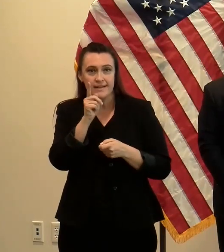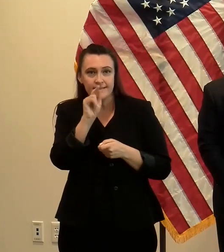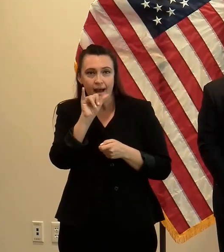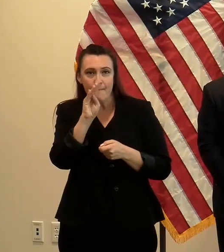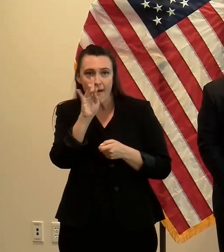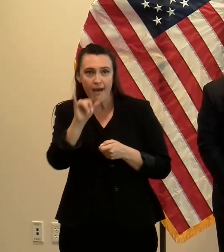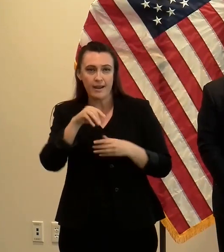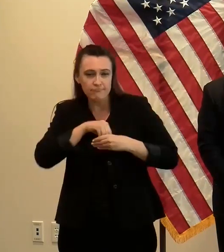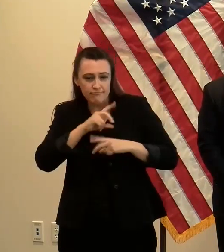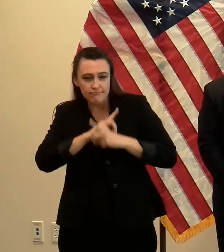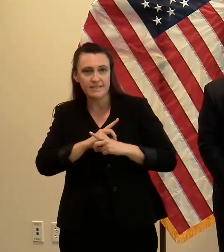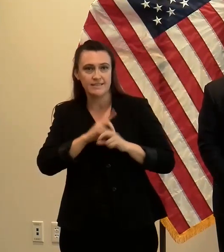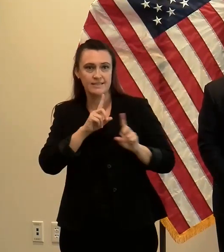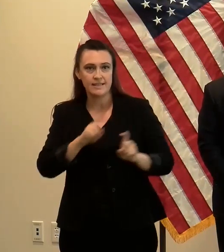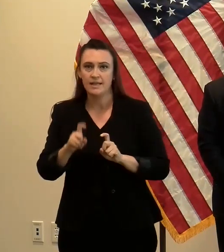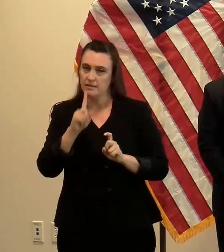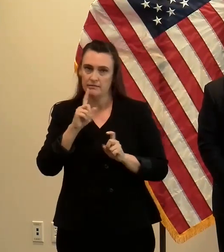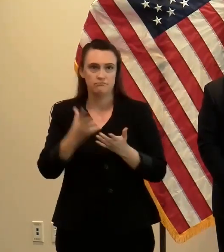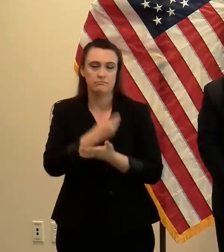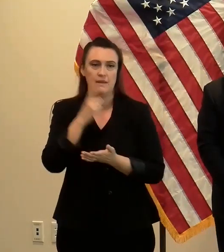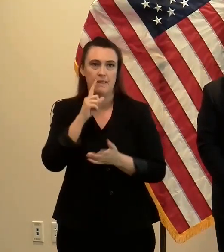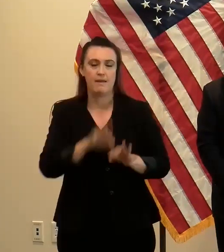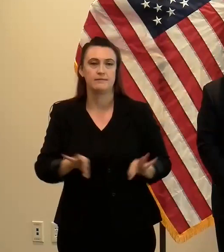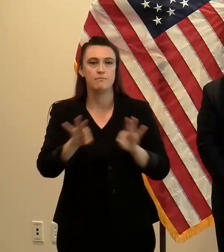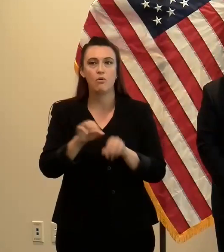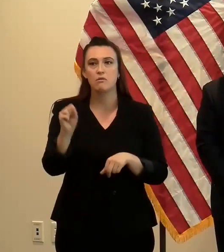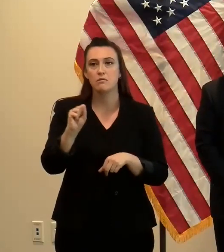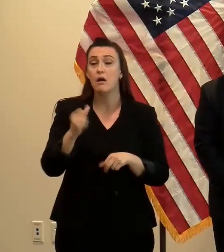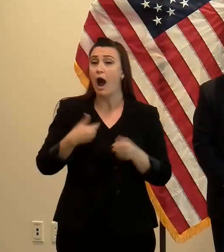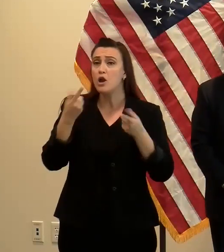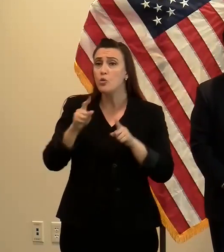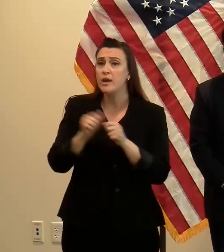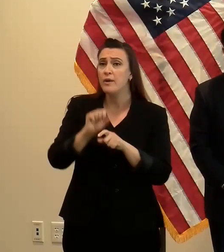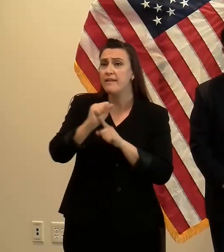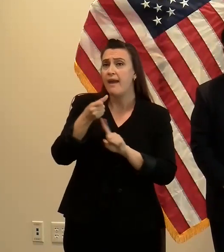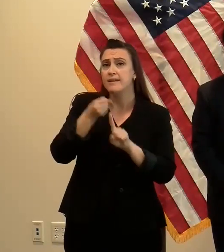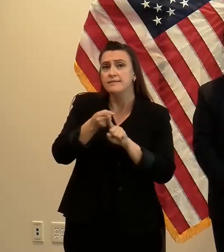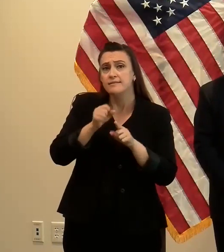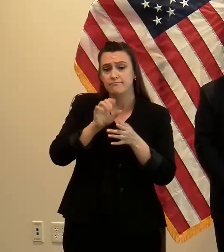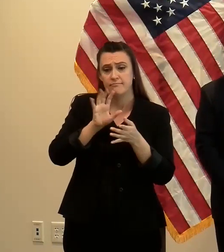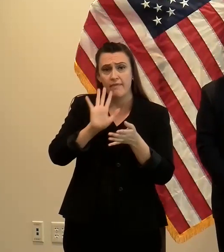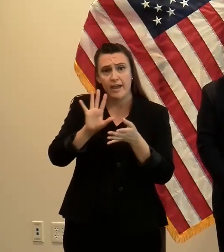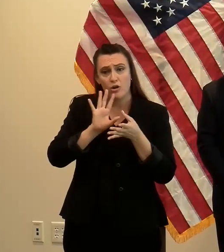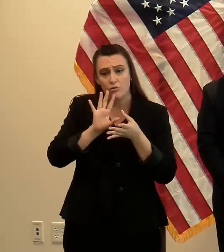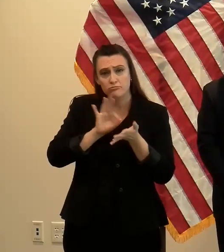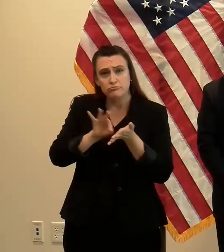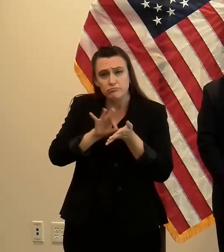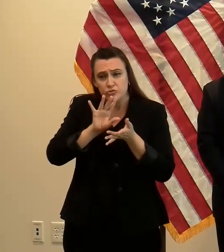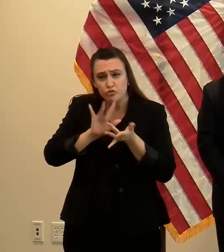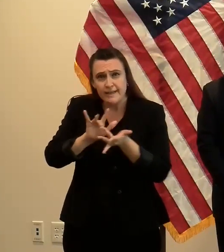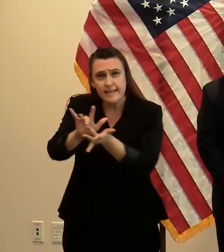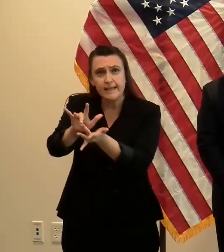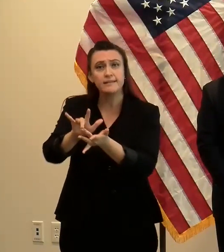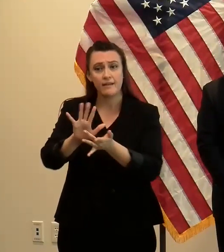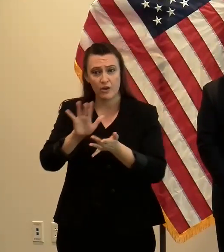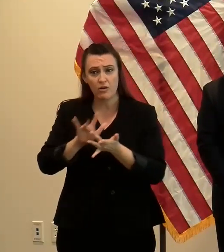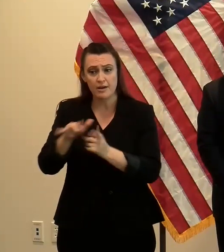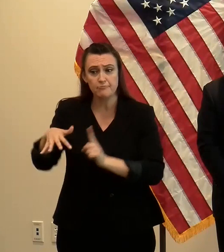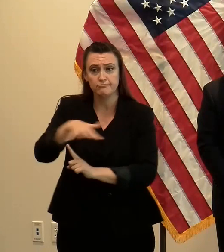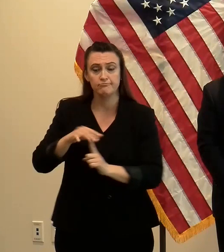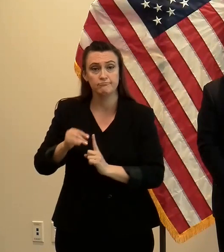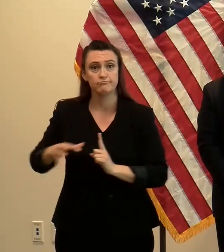I agree with the case tracing. You know, I'm intrigued by what